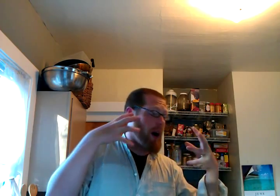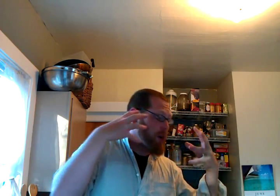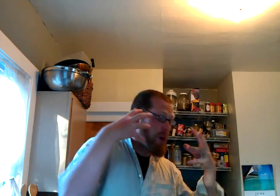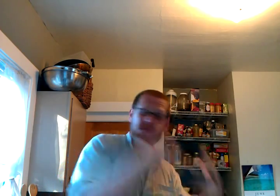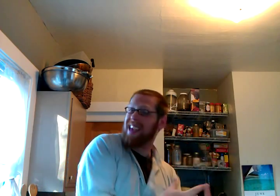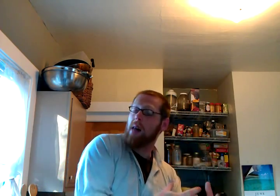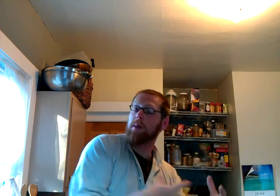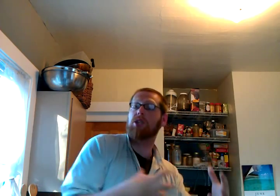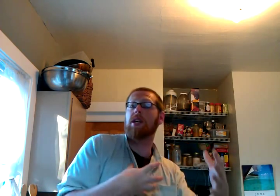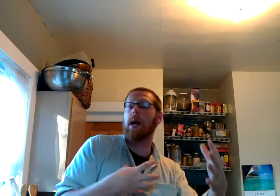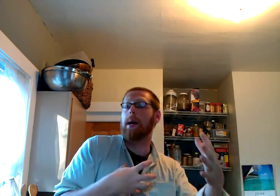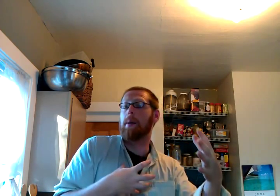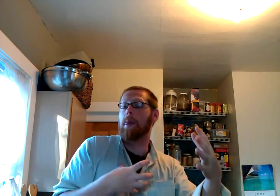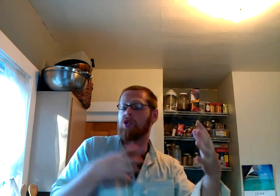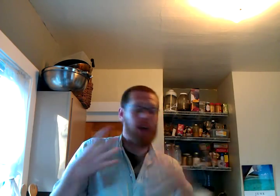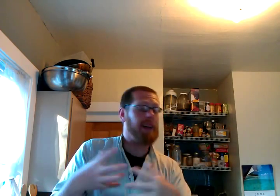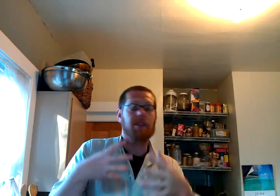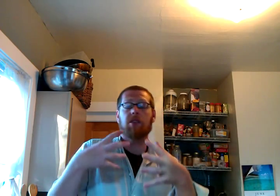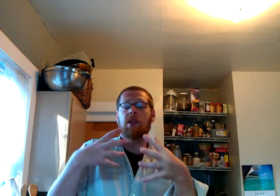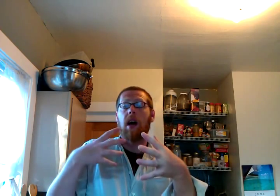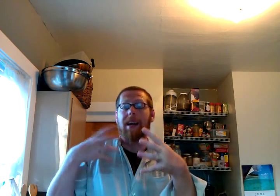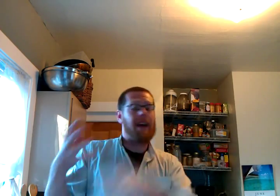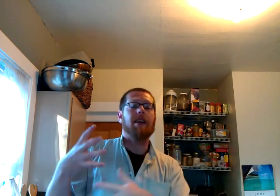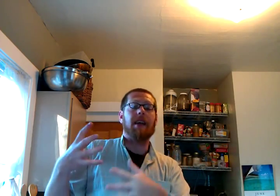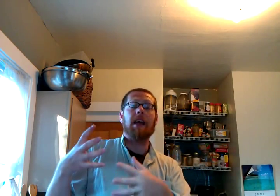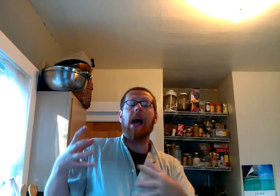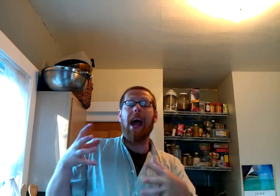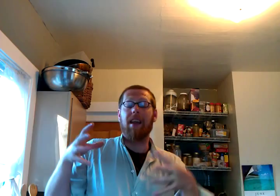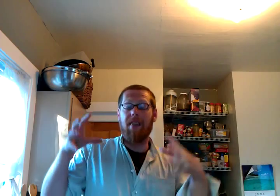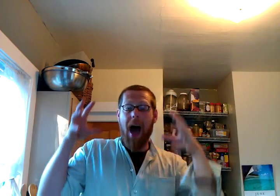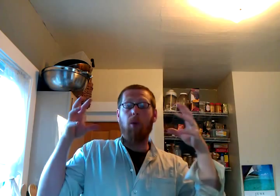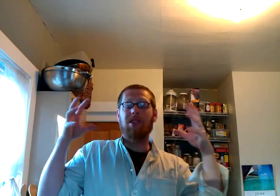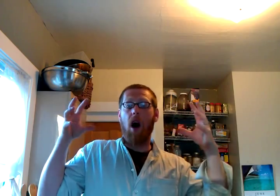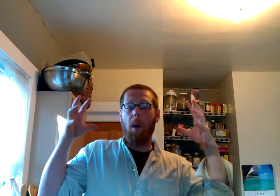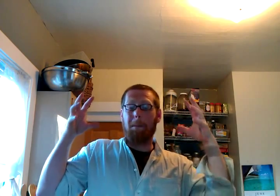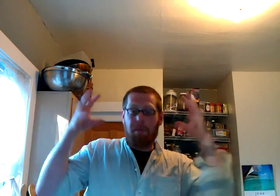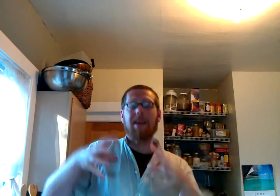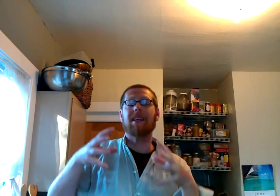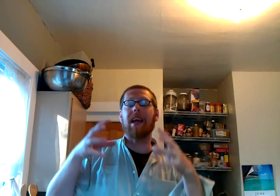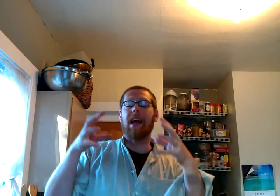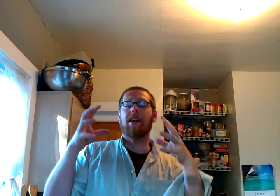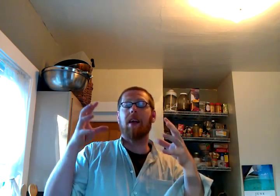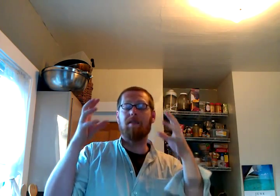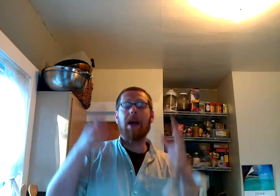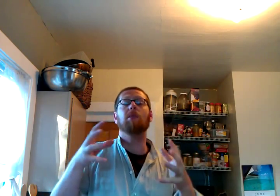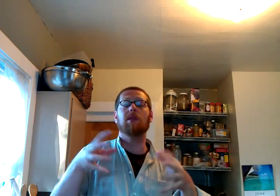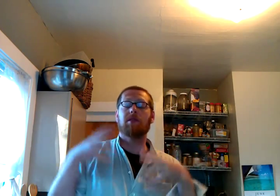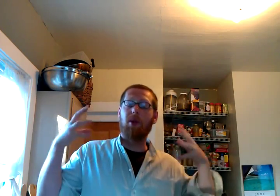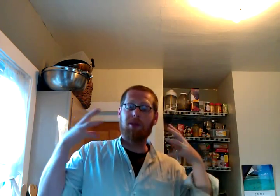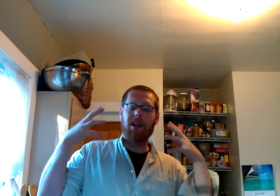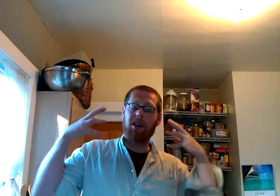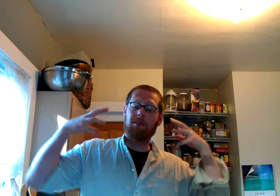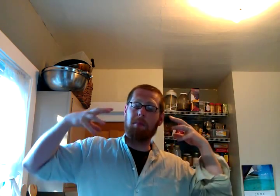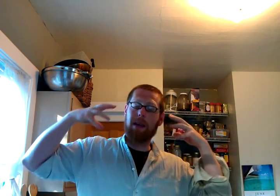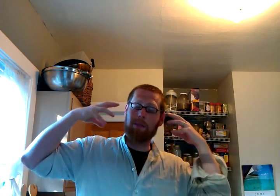queer theology and trans identity, and that was present and available to folks that could make